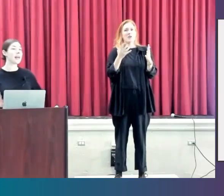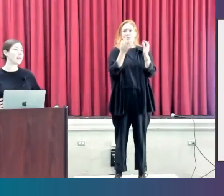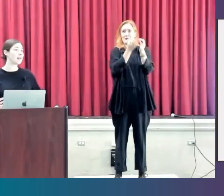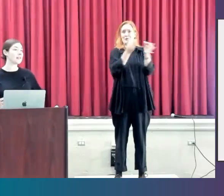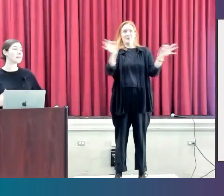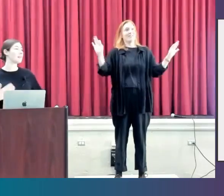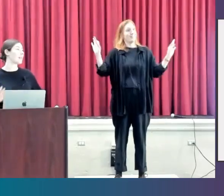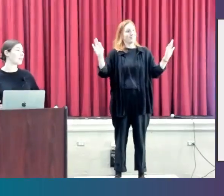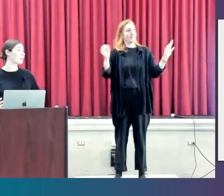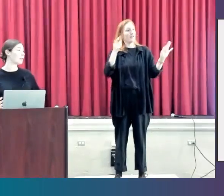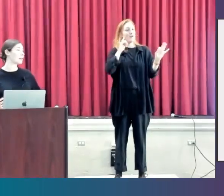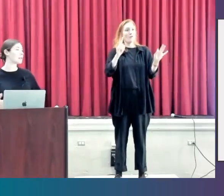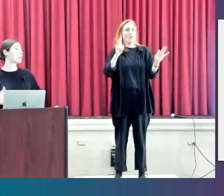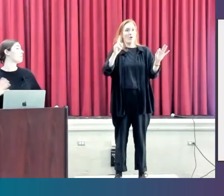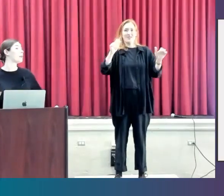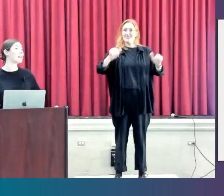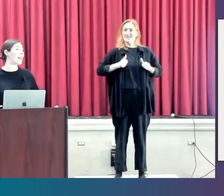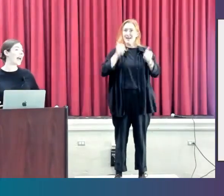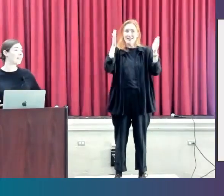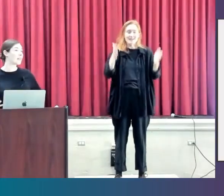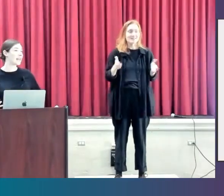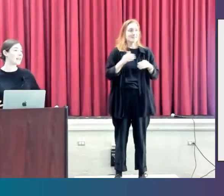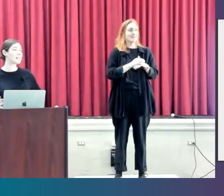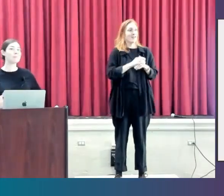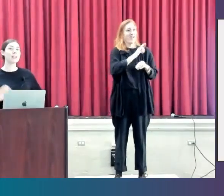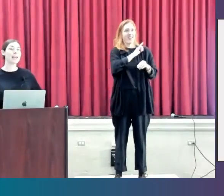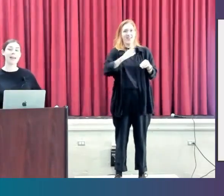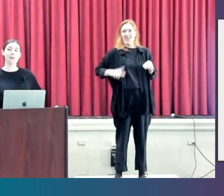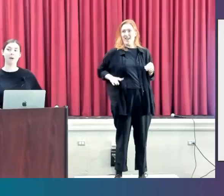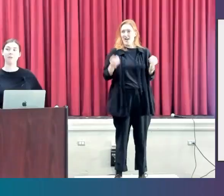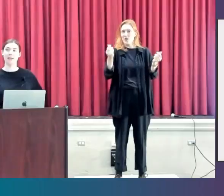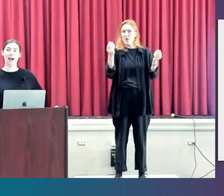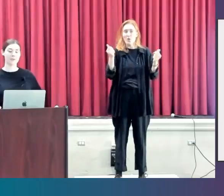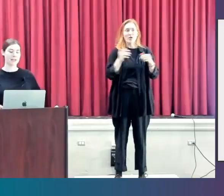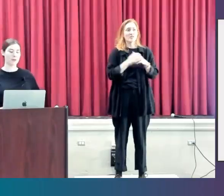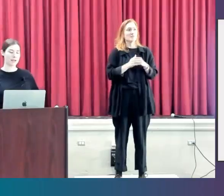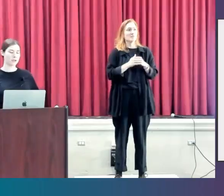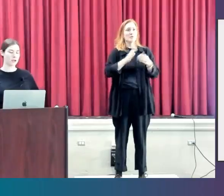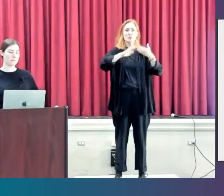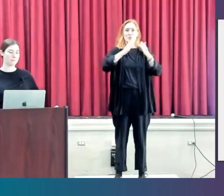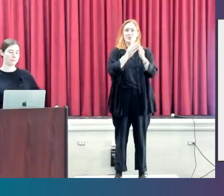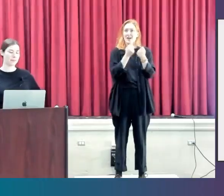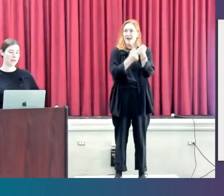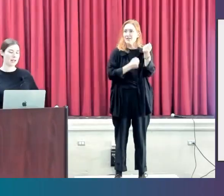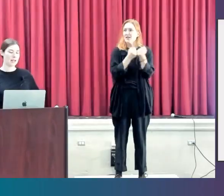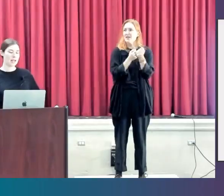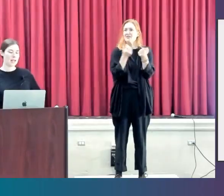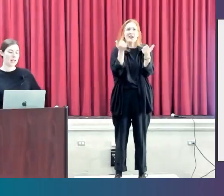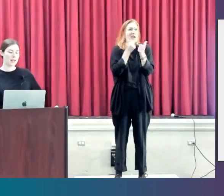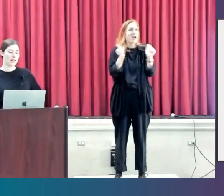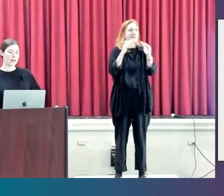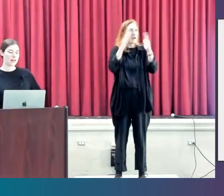for tenants, landlords, community advocates, and really anyone with a housing question.